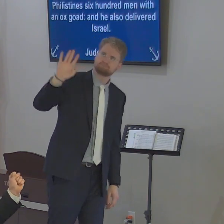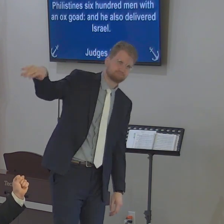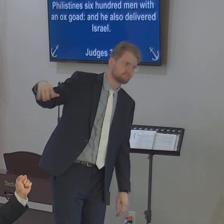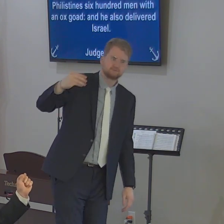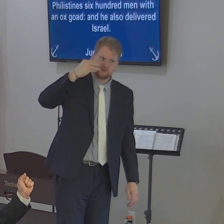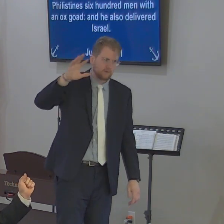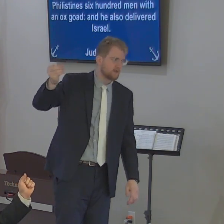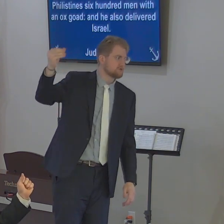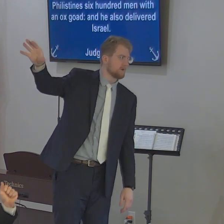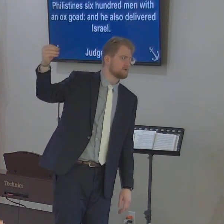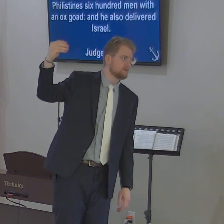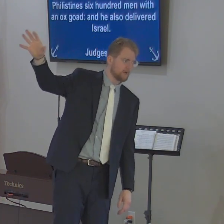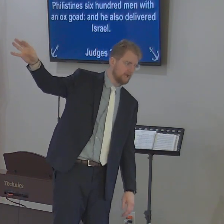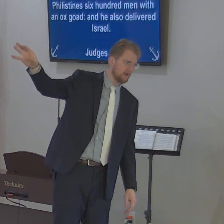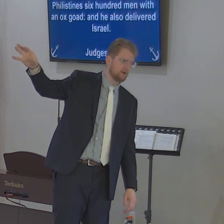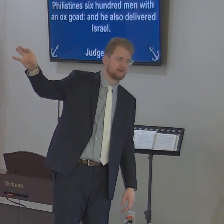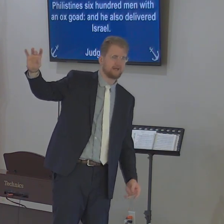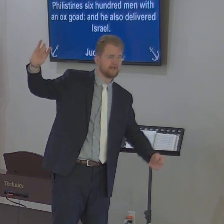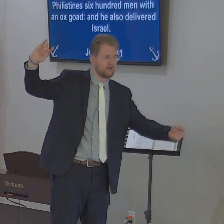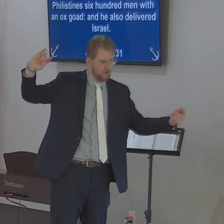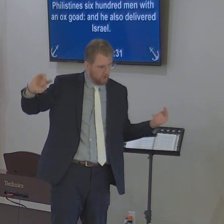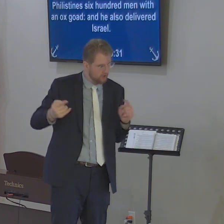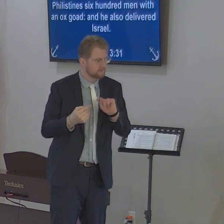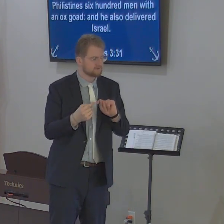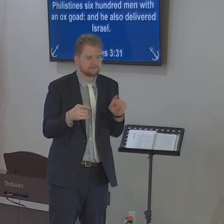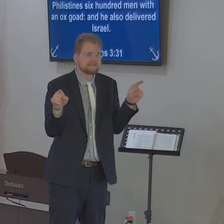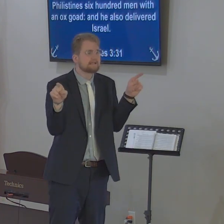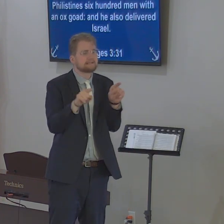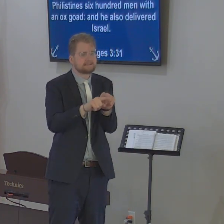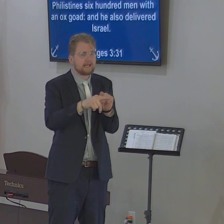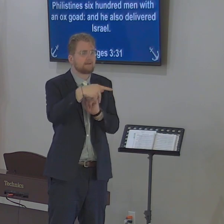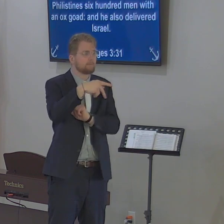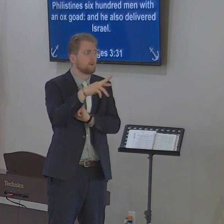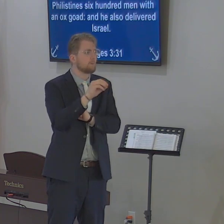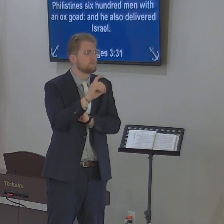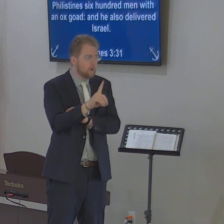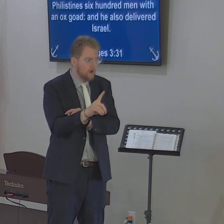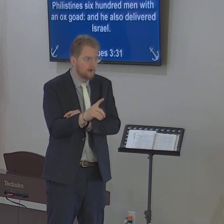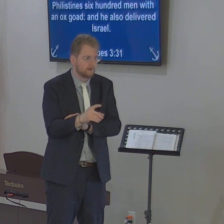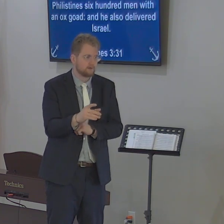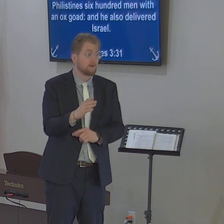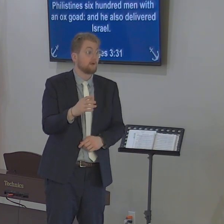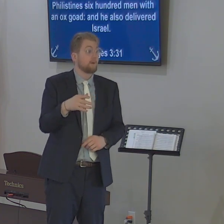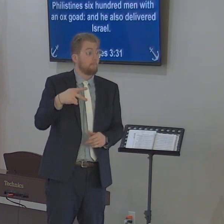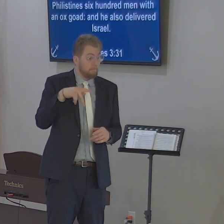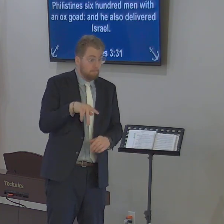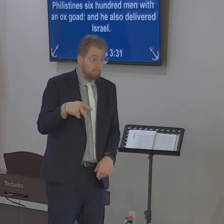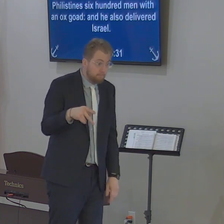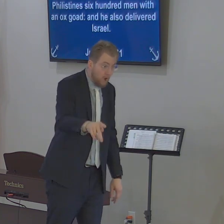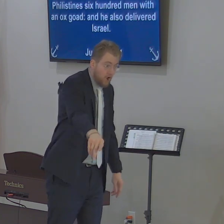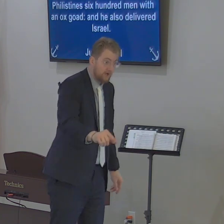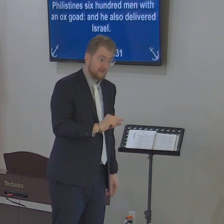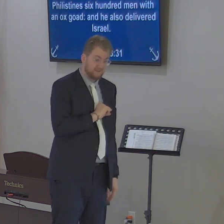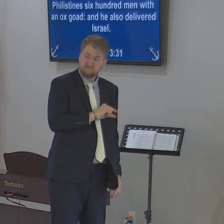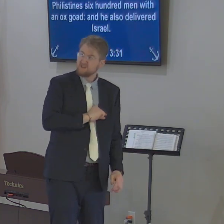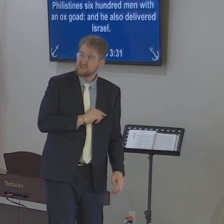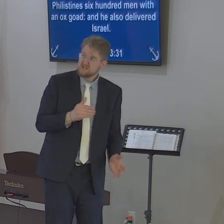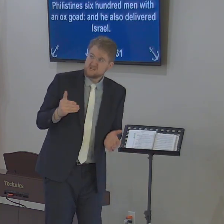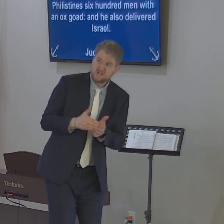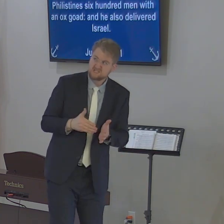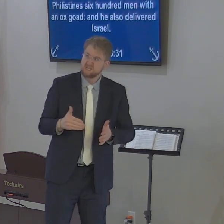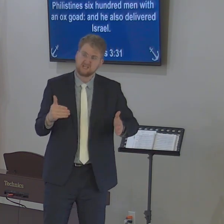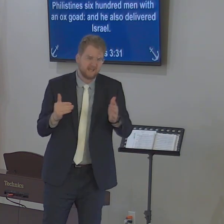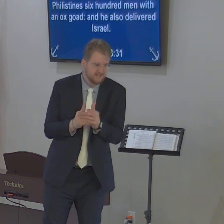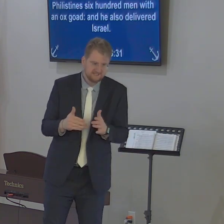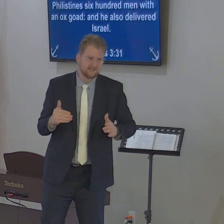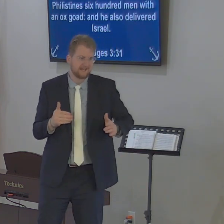will, if you think about the illustration of the prodding. It's going to drive Paul to make a change in his life. Can